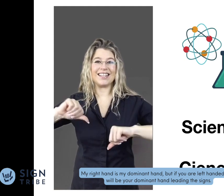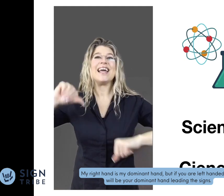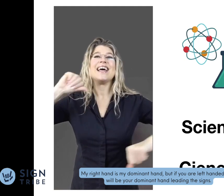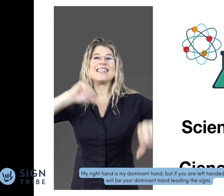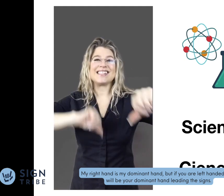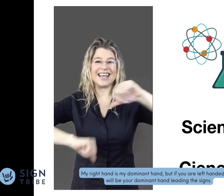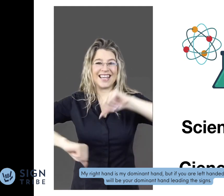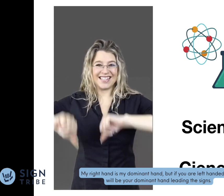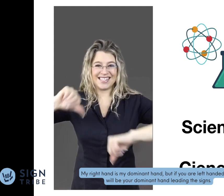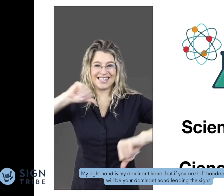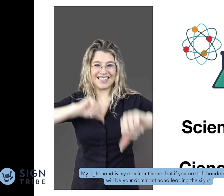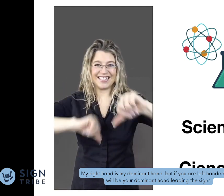Science.